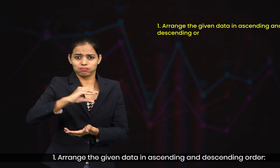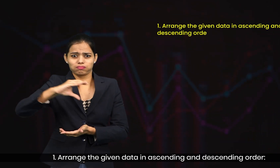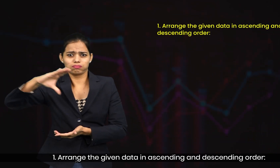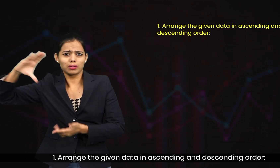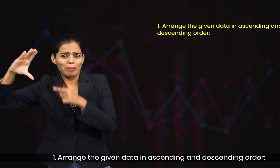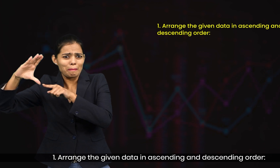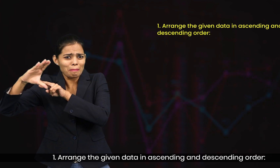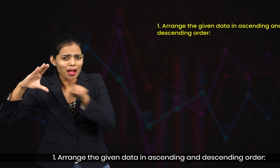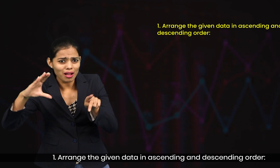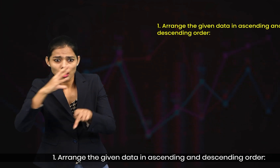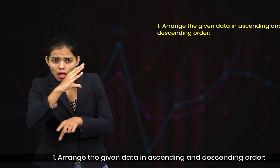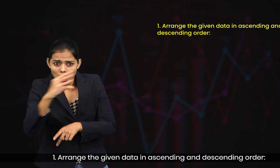order.